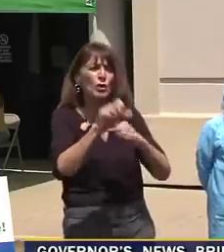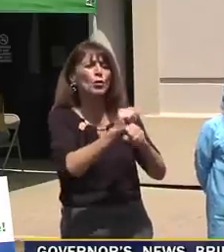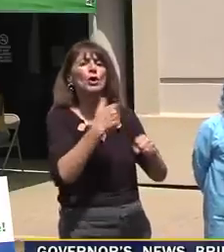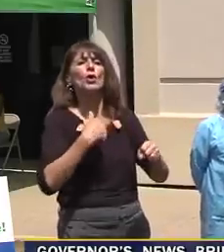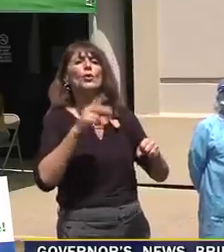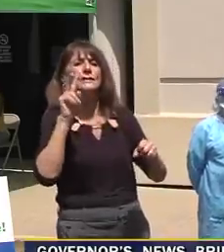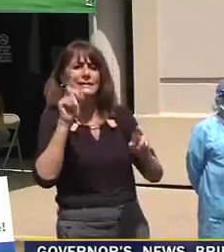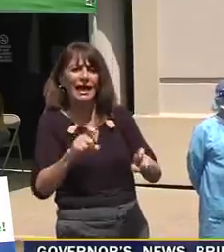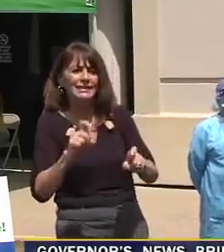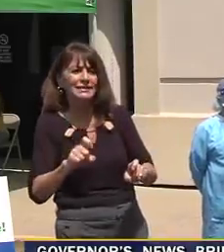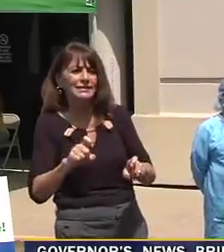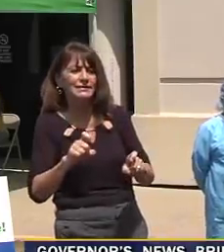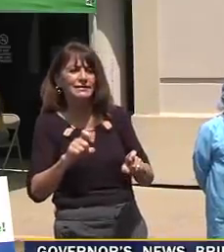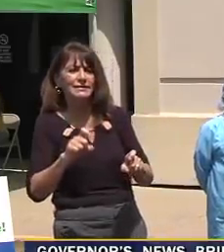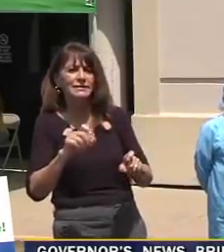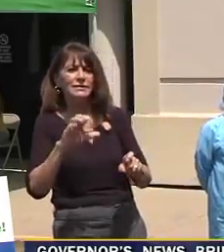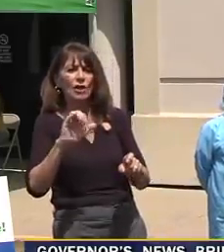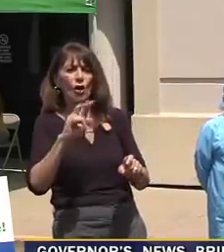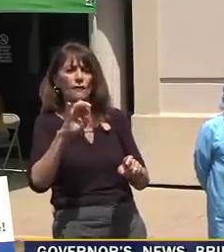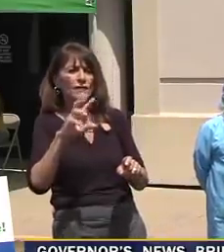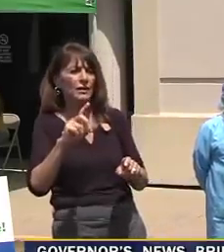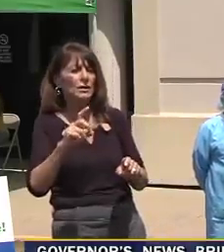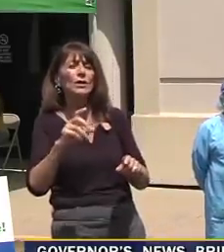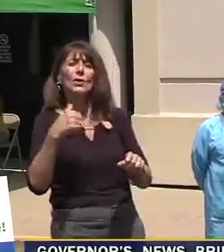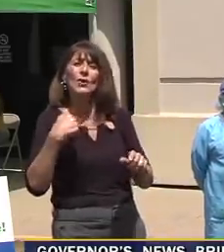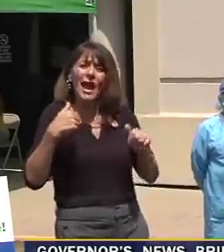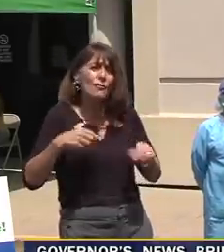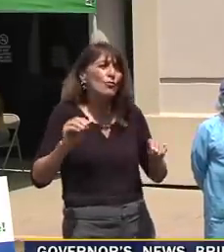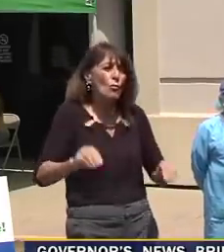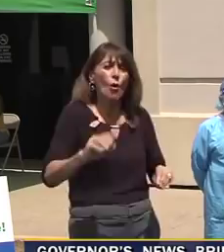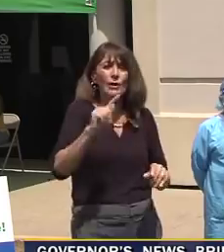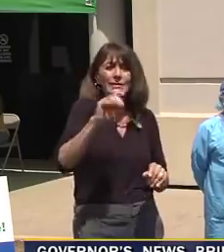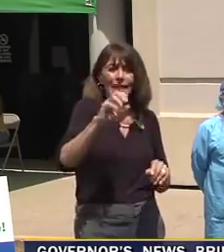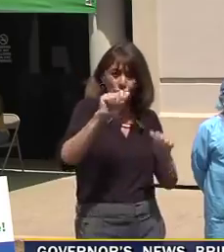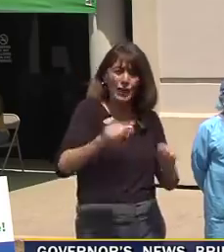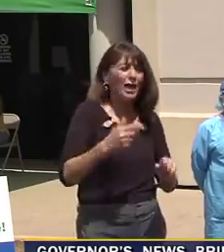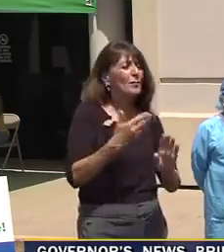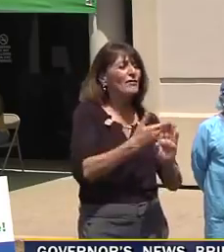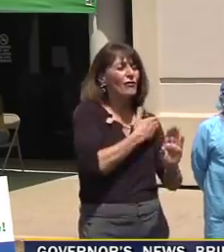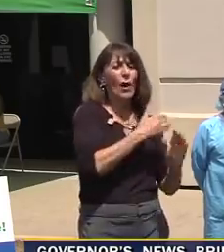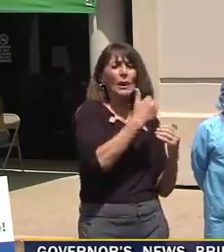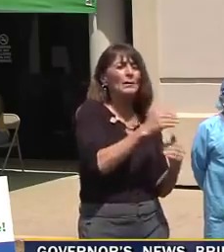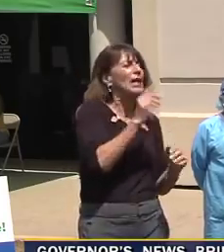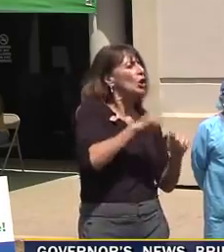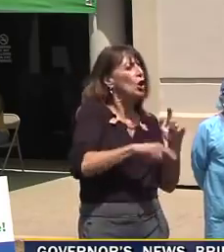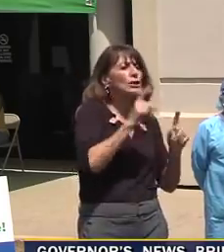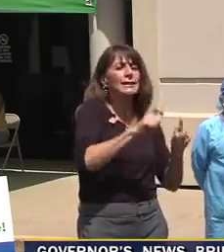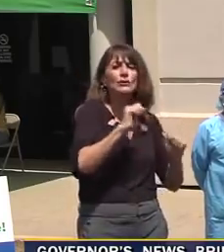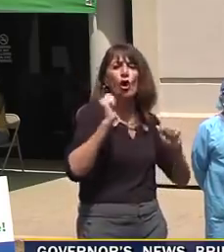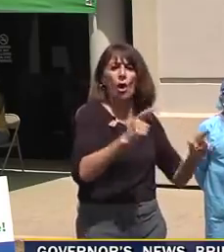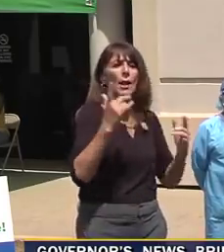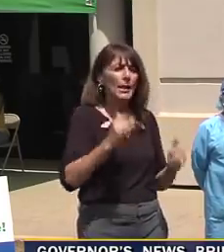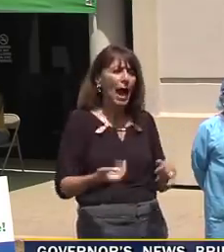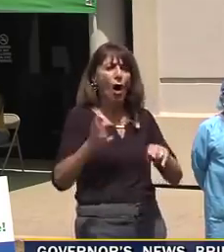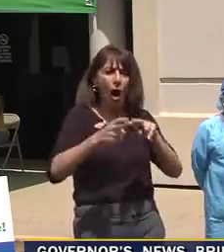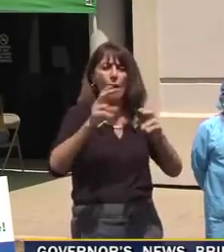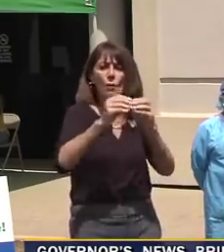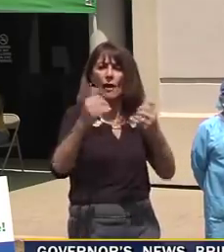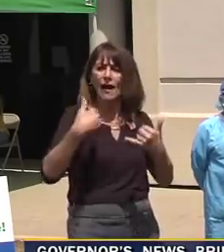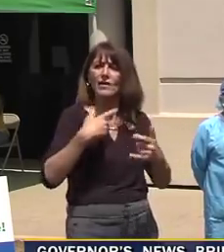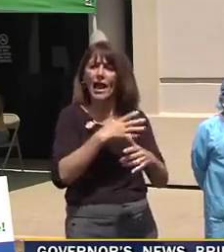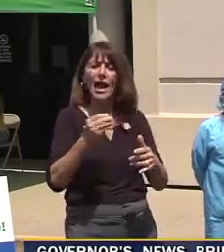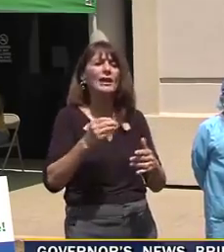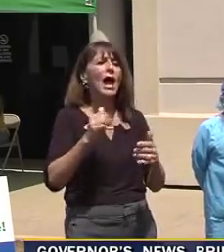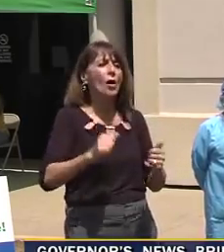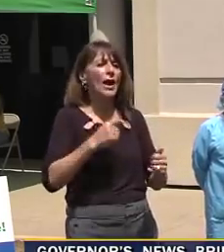doing that on a regular basis. We have more testing capacity than we had 2 months ago. There's no question about it. And we get a faster